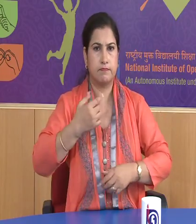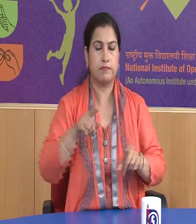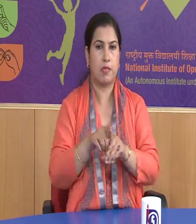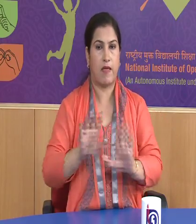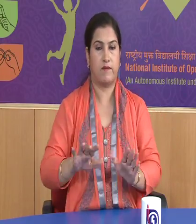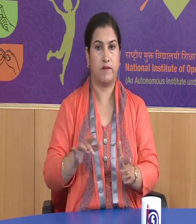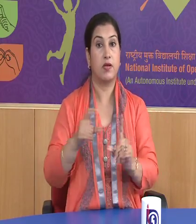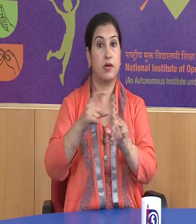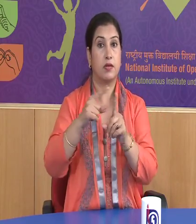democracy.